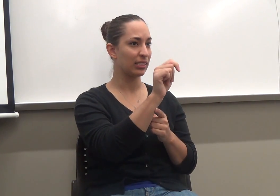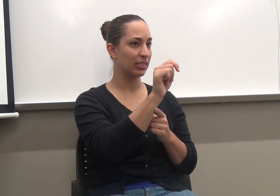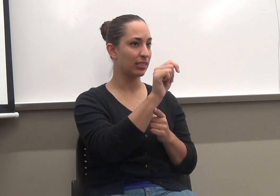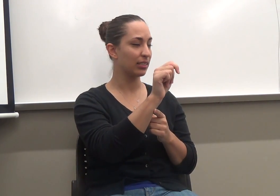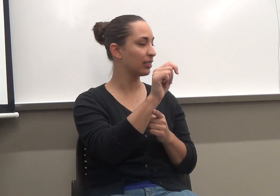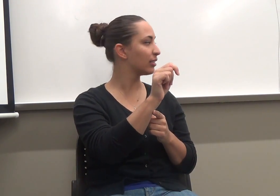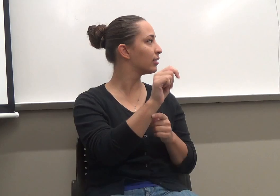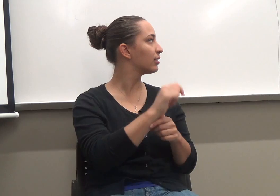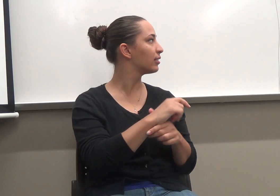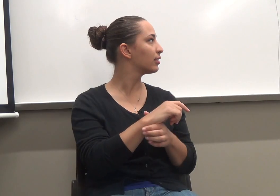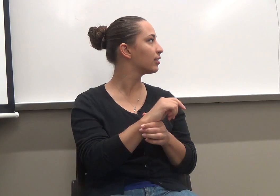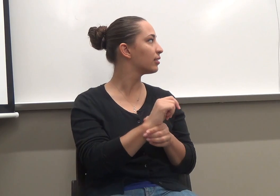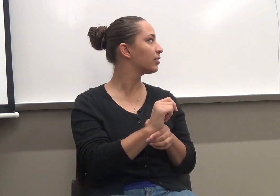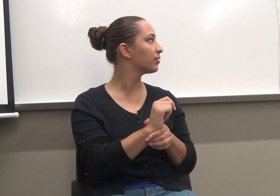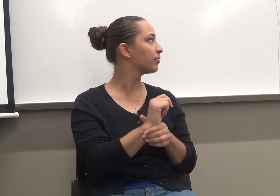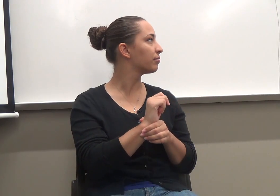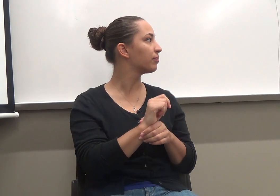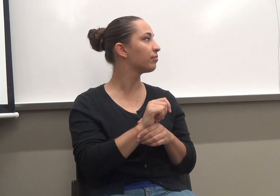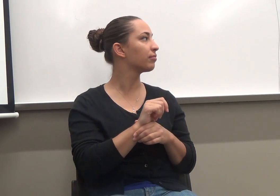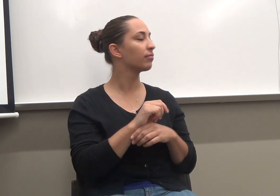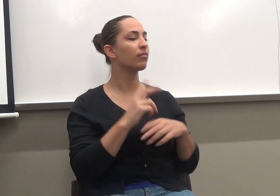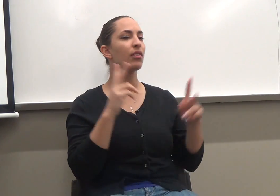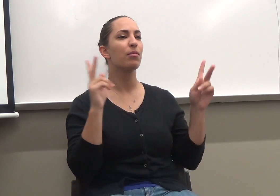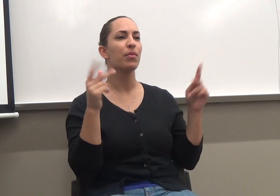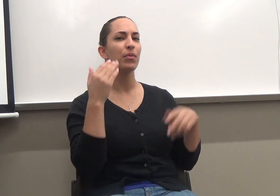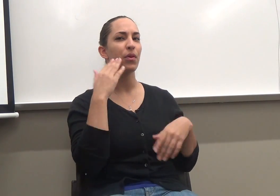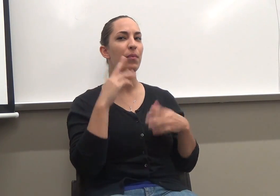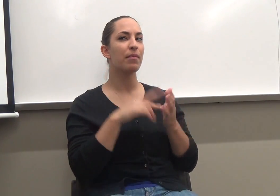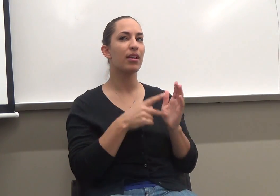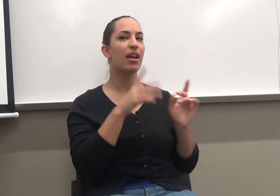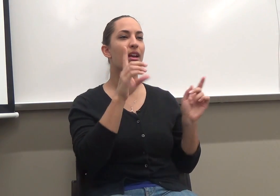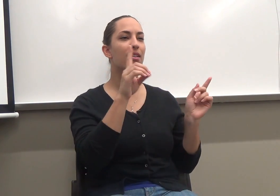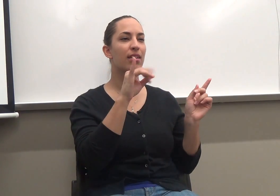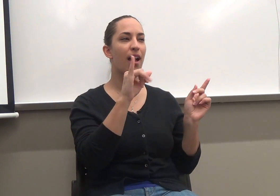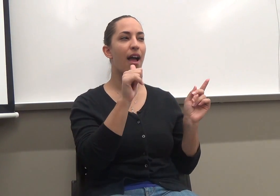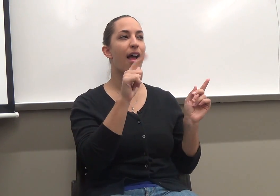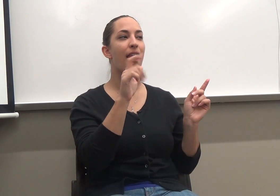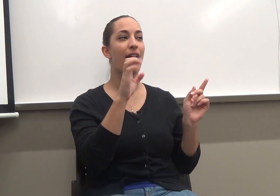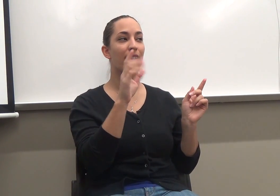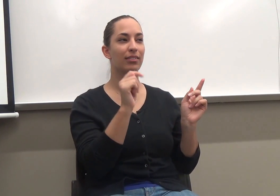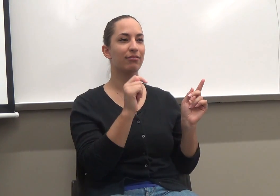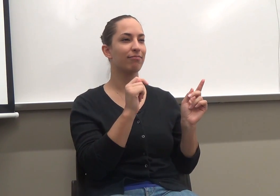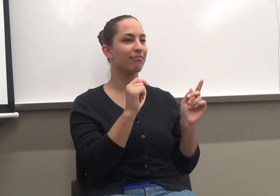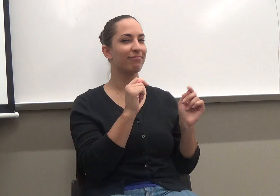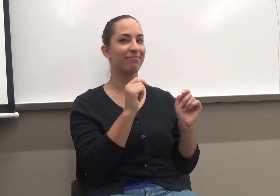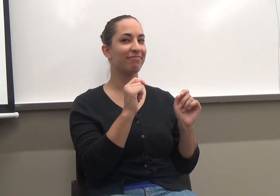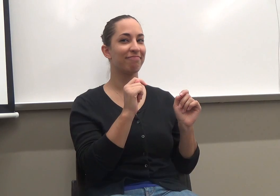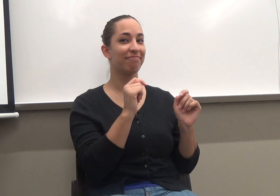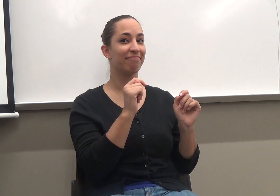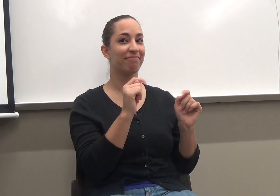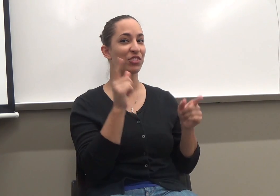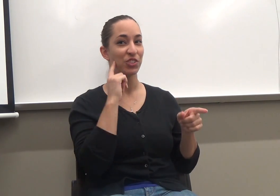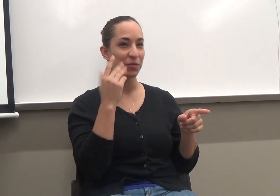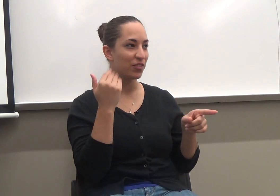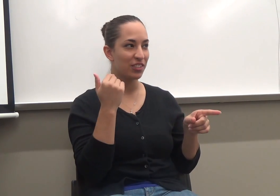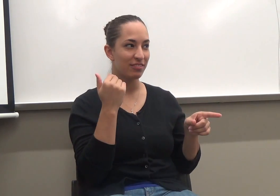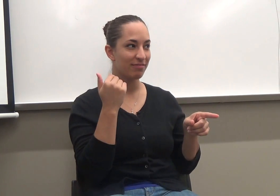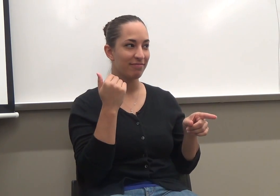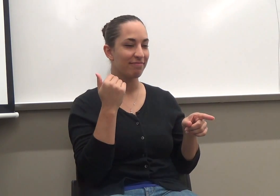mean? What's a dialect? Has anyone ever heard that word before?